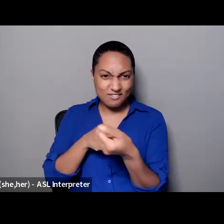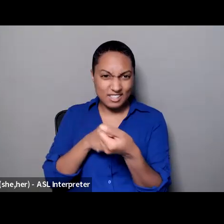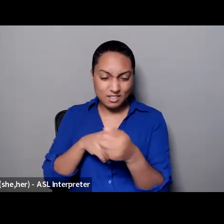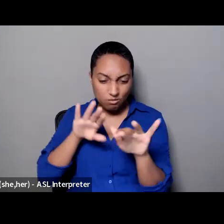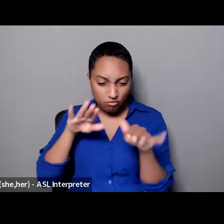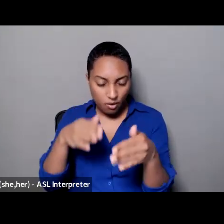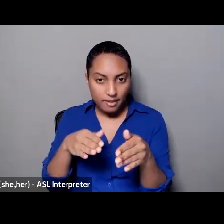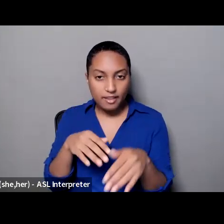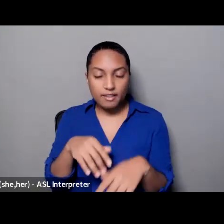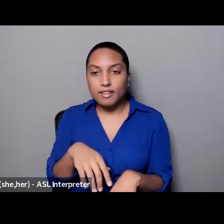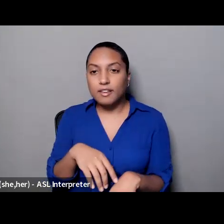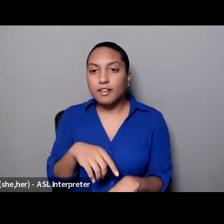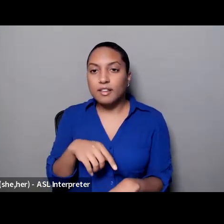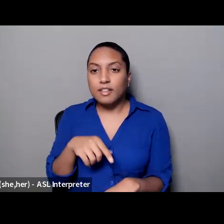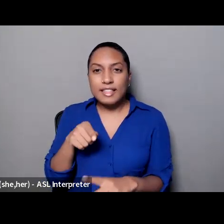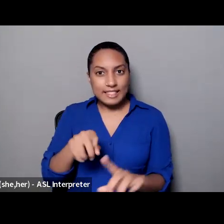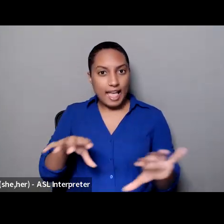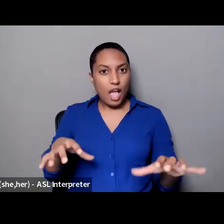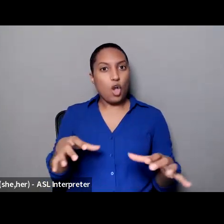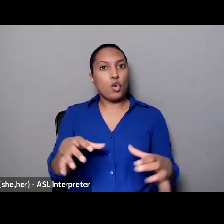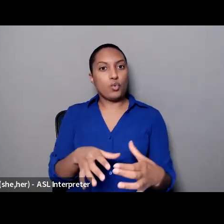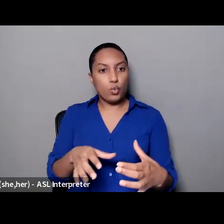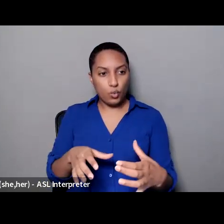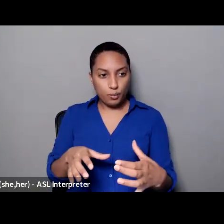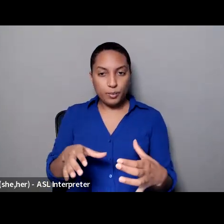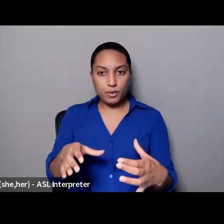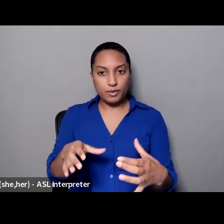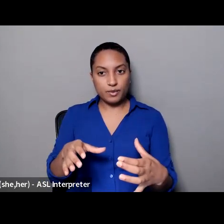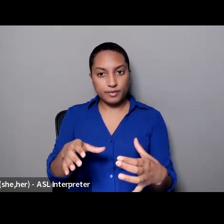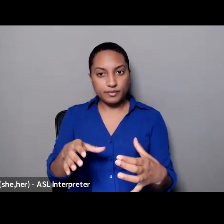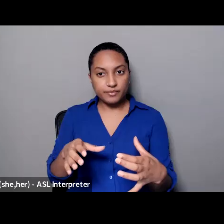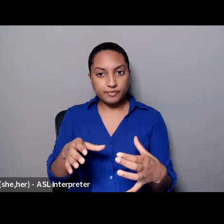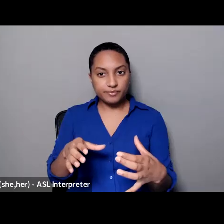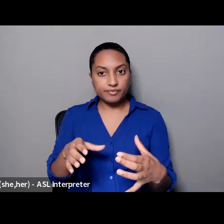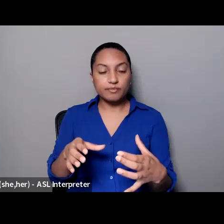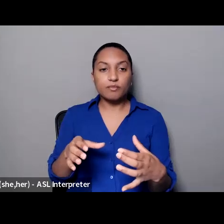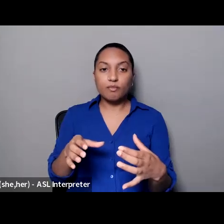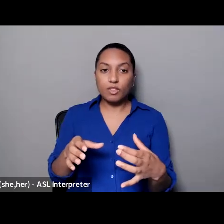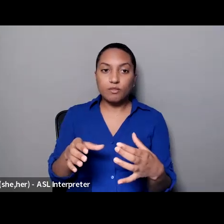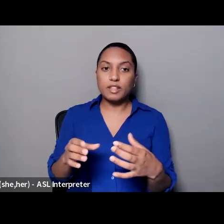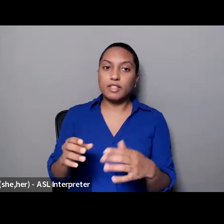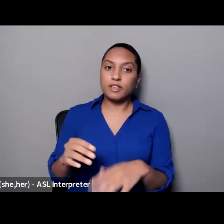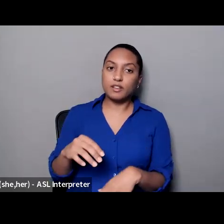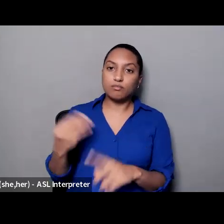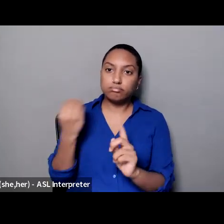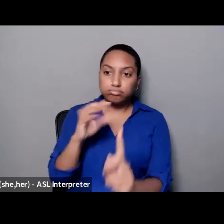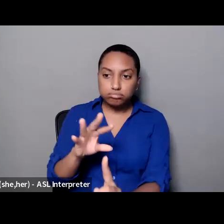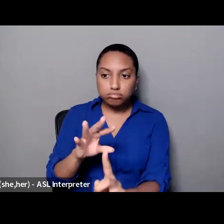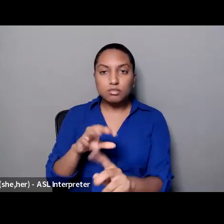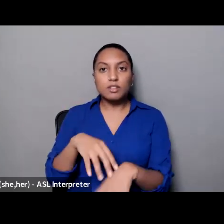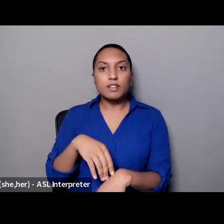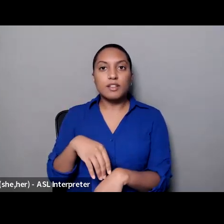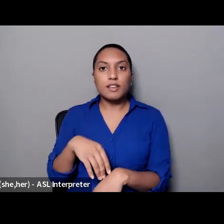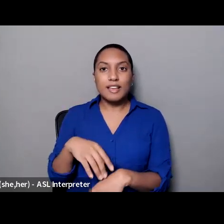where this group made the campus of Berkeley much more accessible for people with disabilities who at the